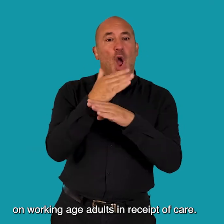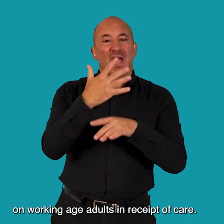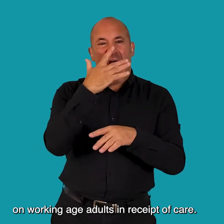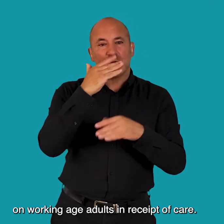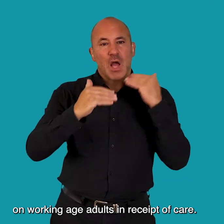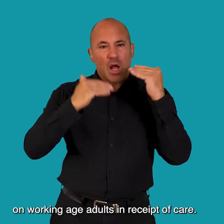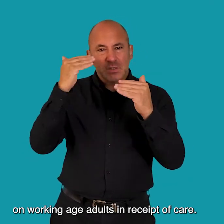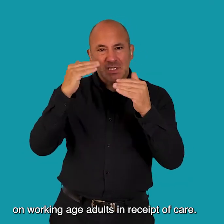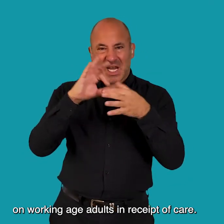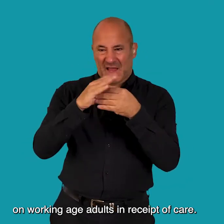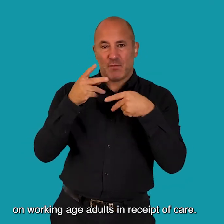adults in receipt of care.